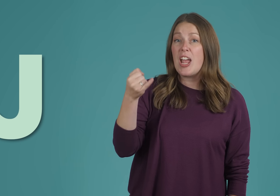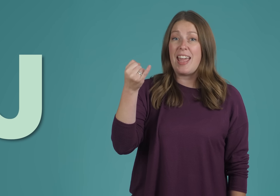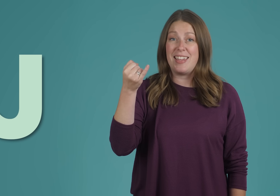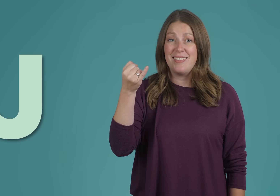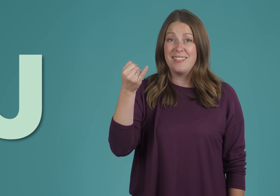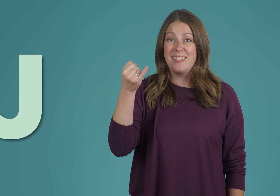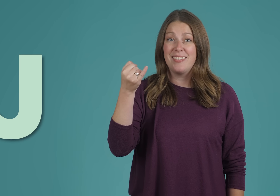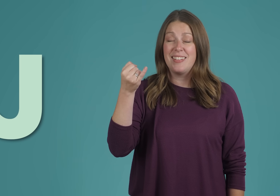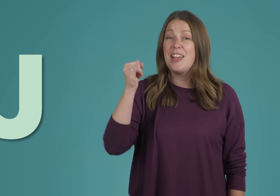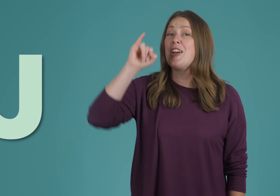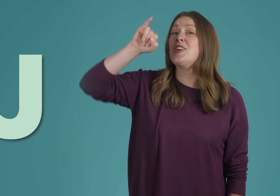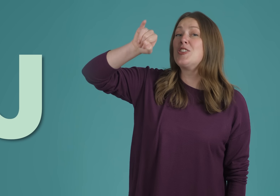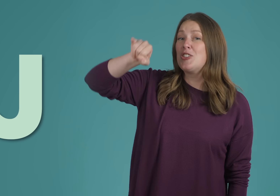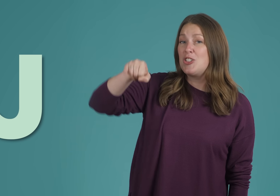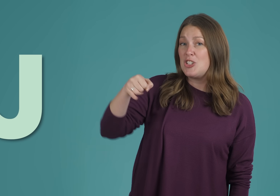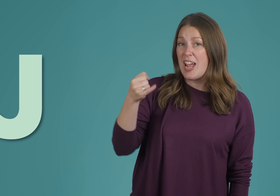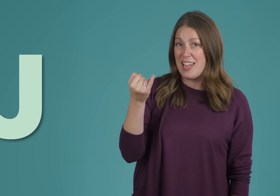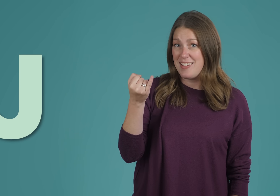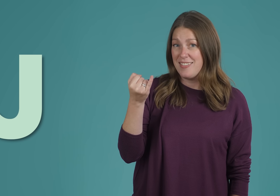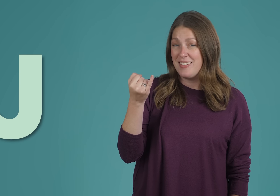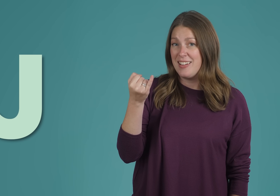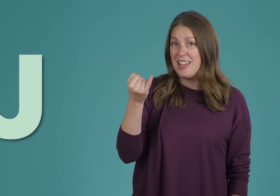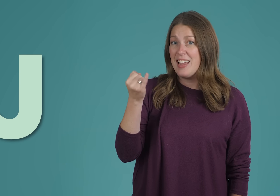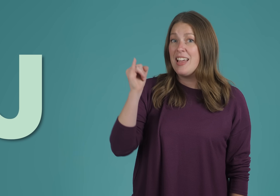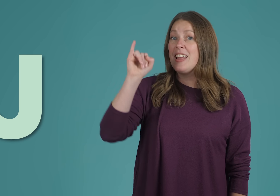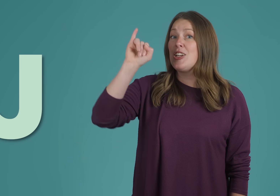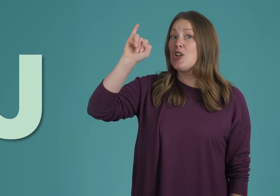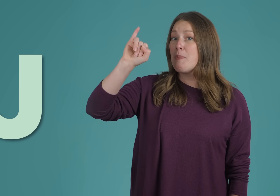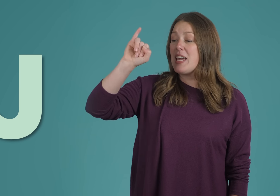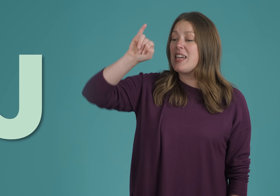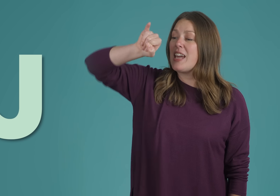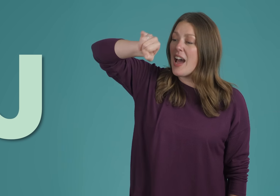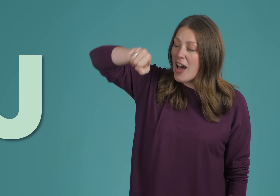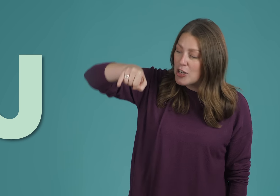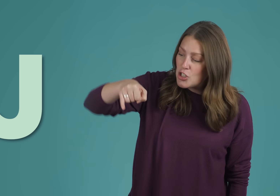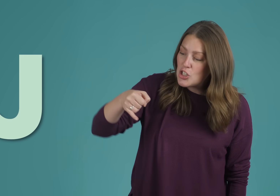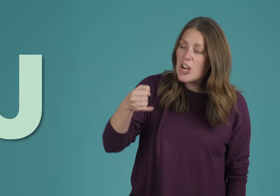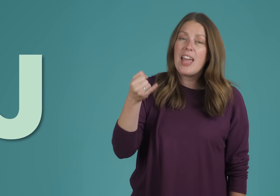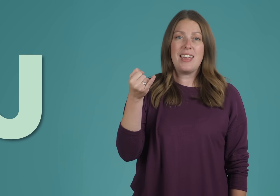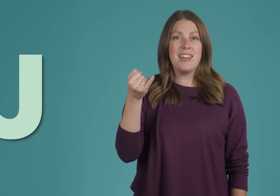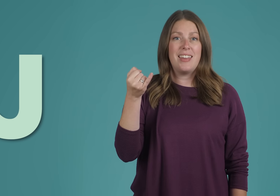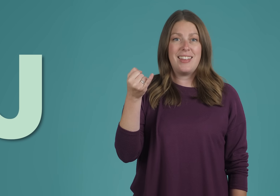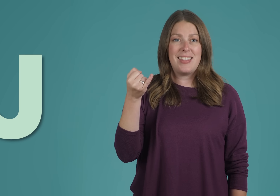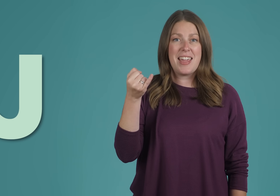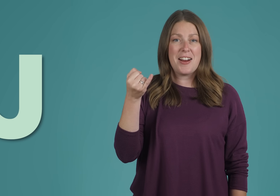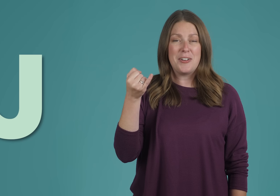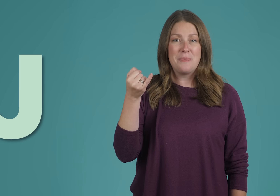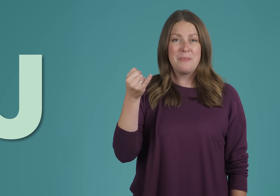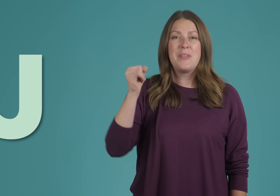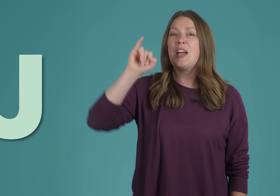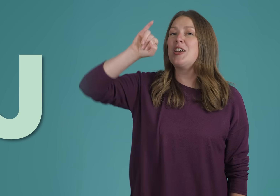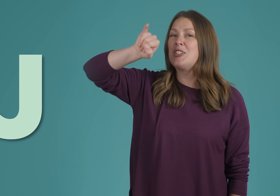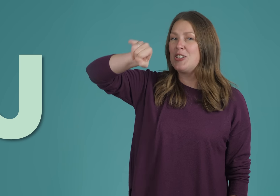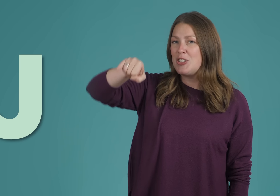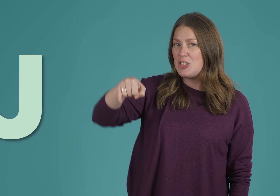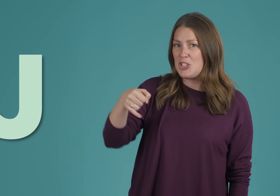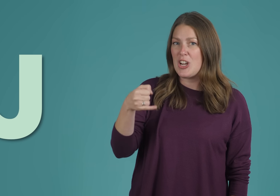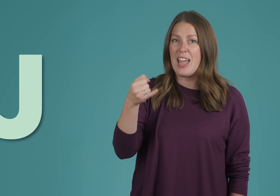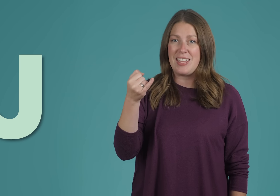J. J. You're making a J in the air. J.